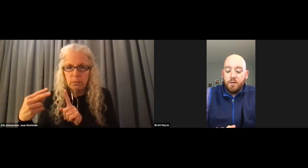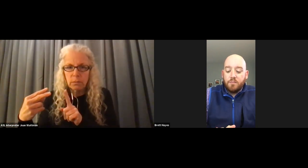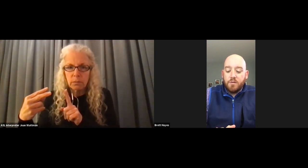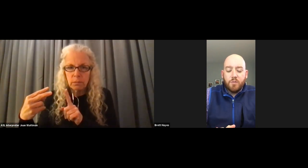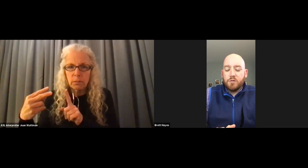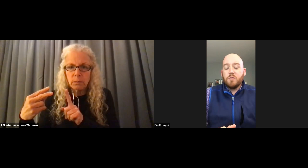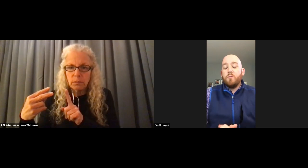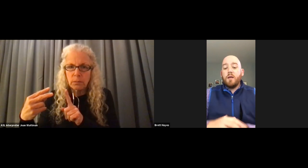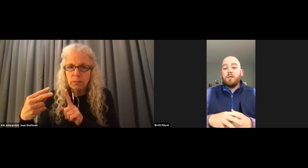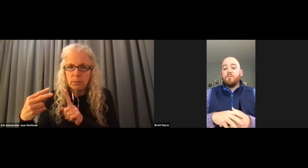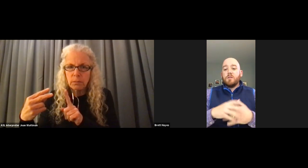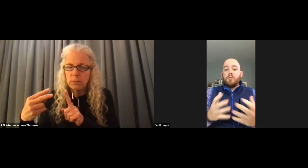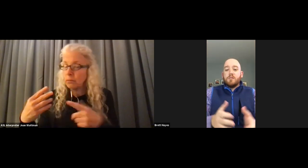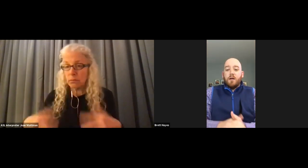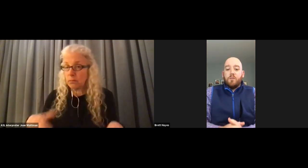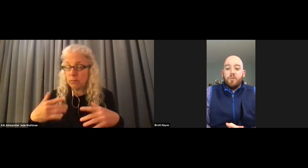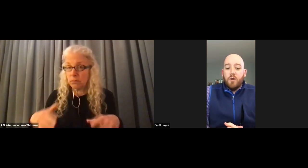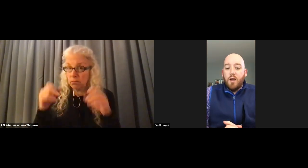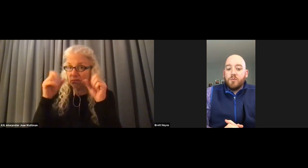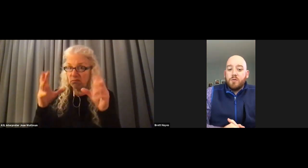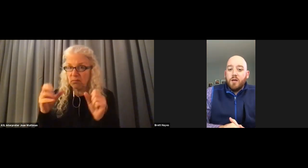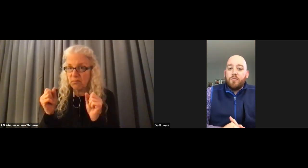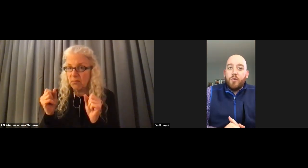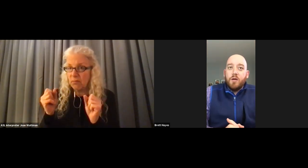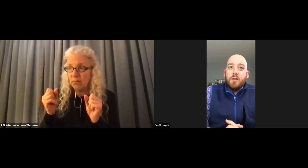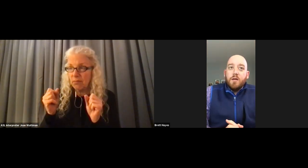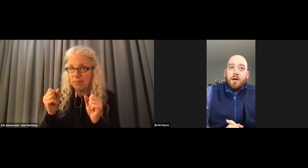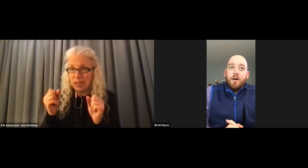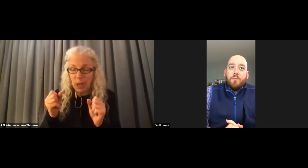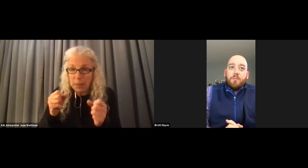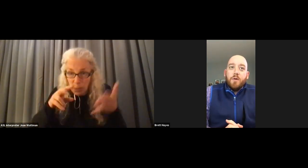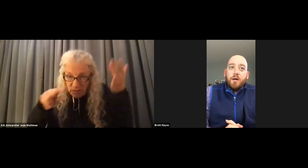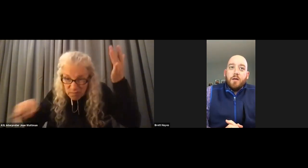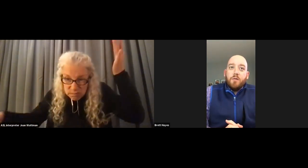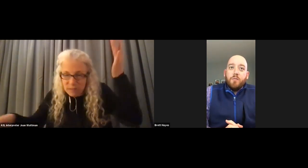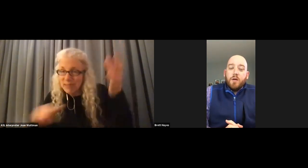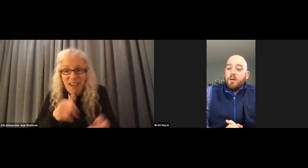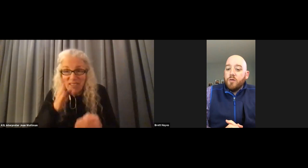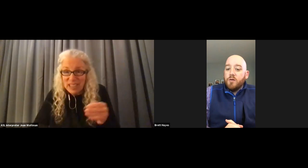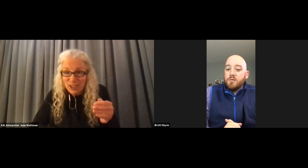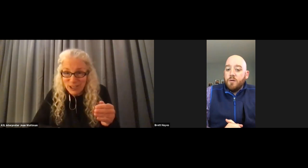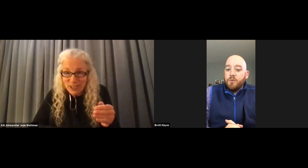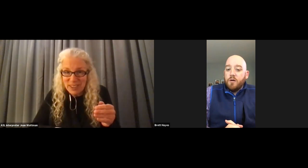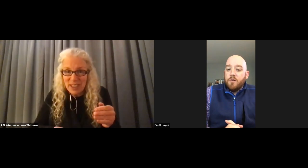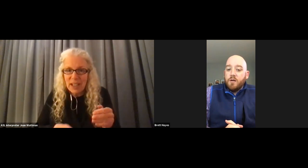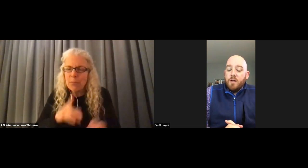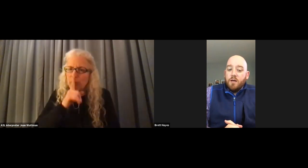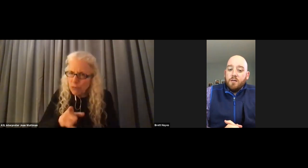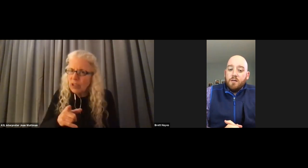and there were just so many results that we weren't able to get through it. We got a really good summary of it, and it